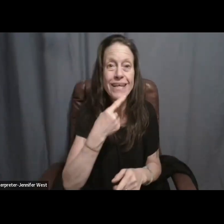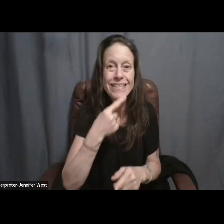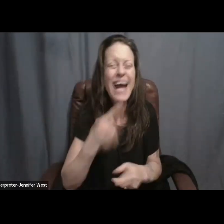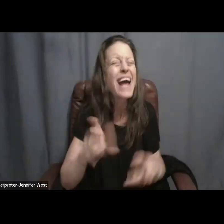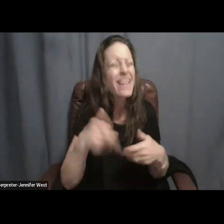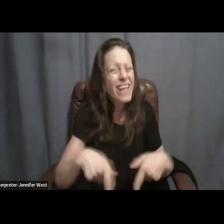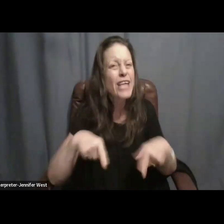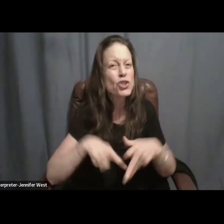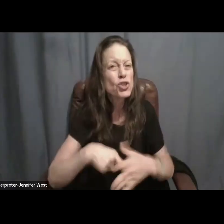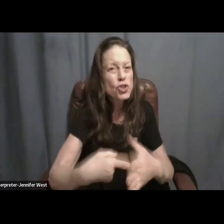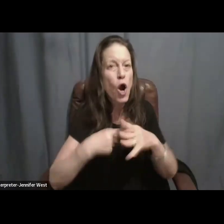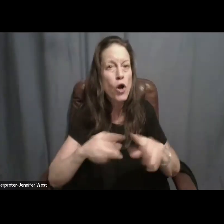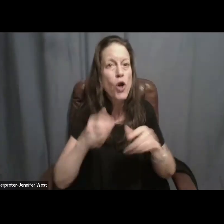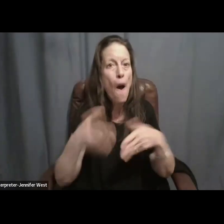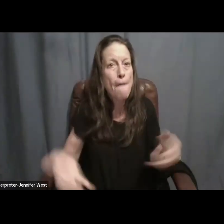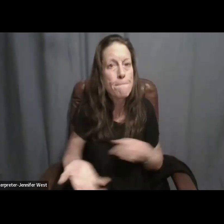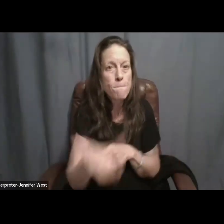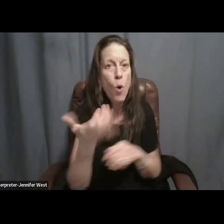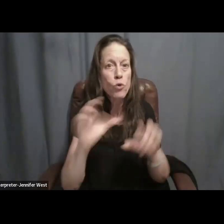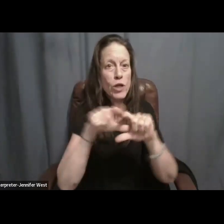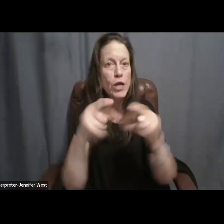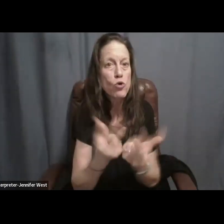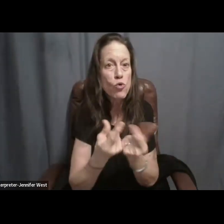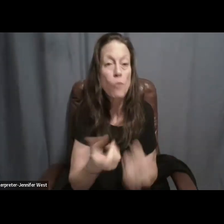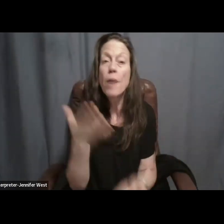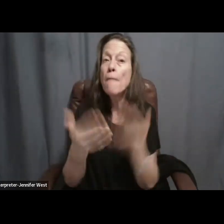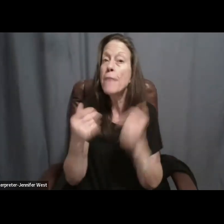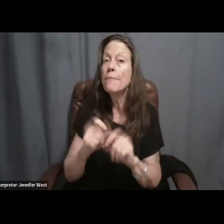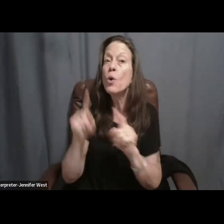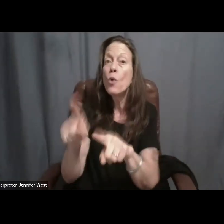once a week, or going to the library